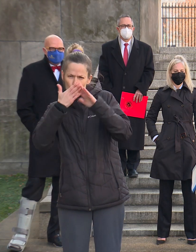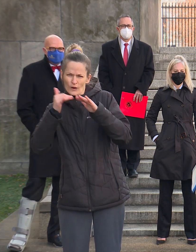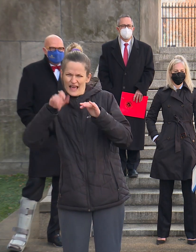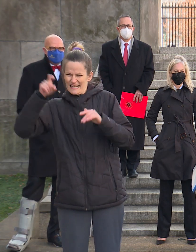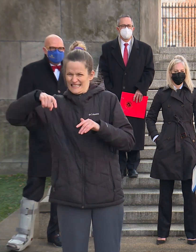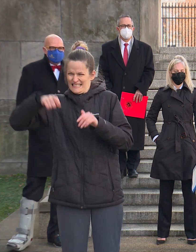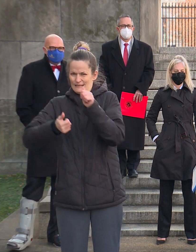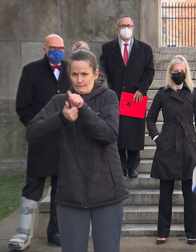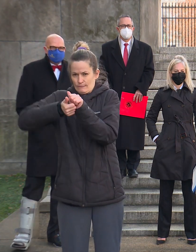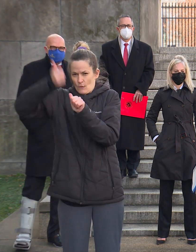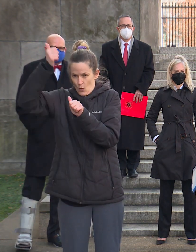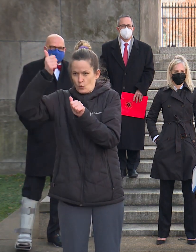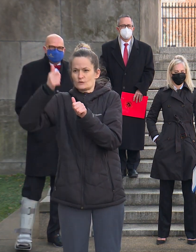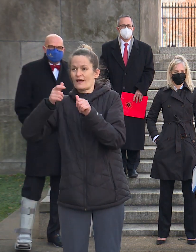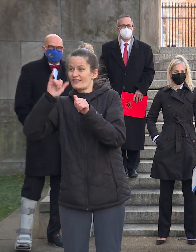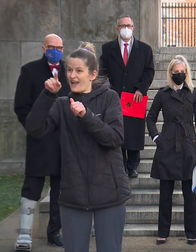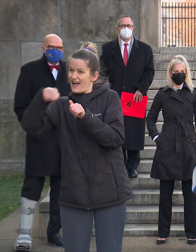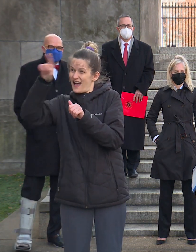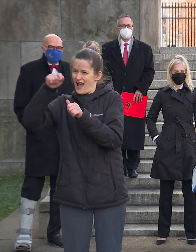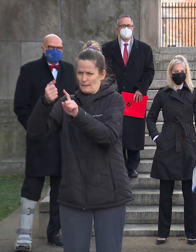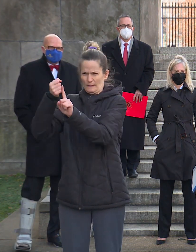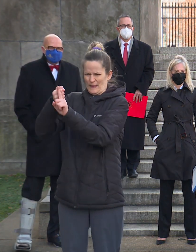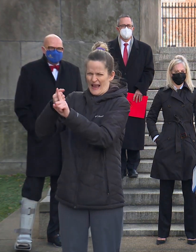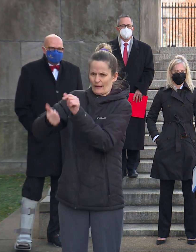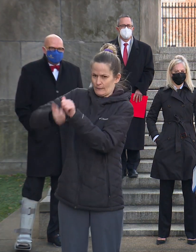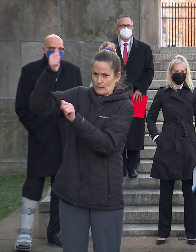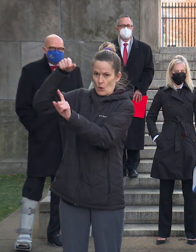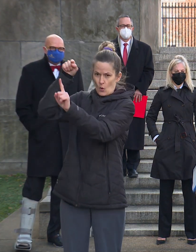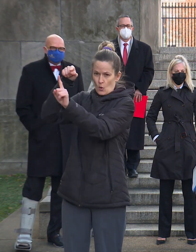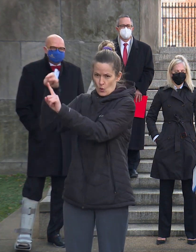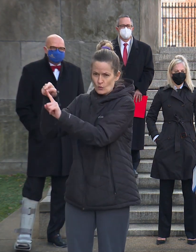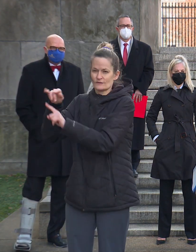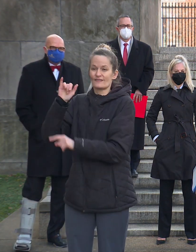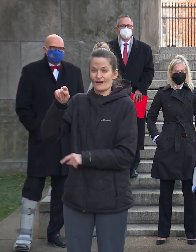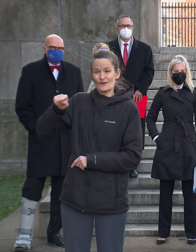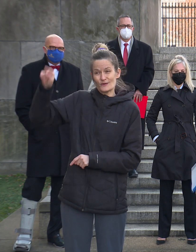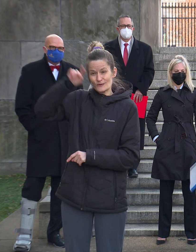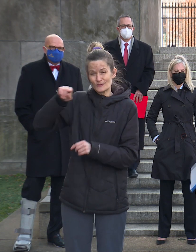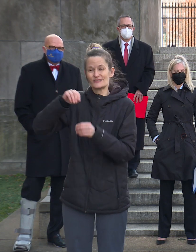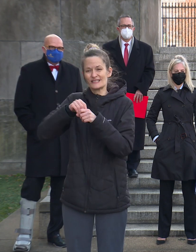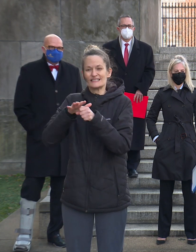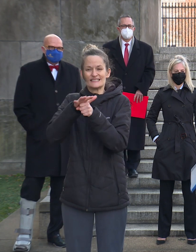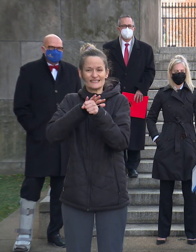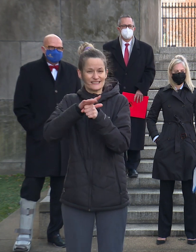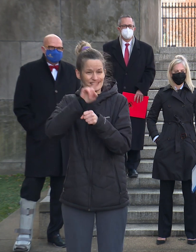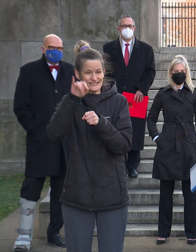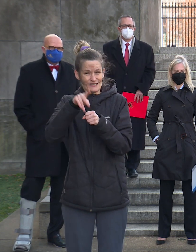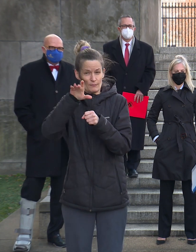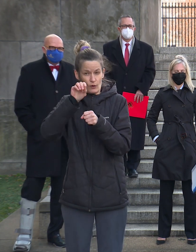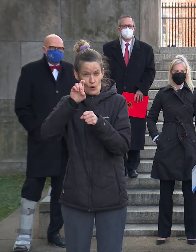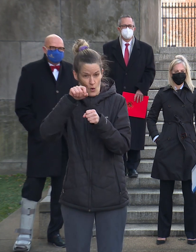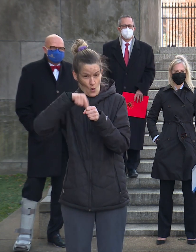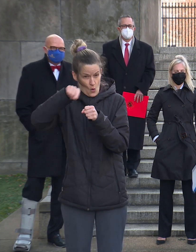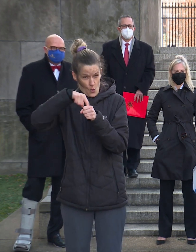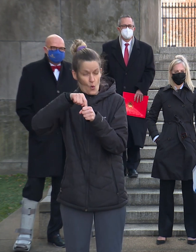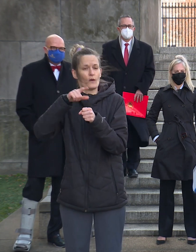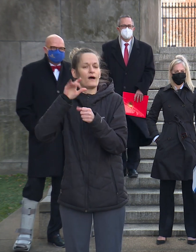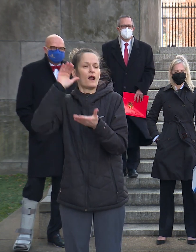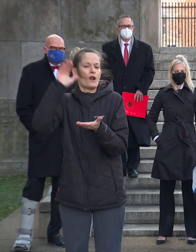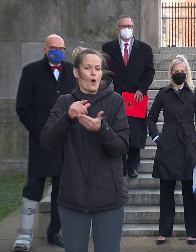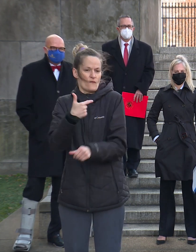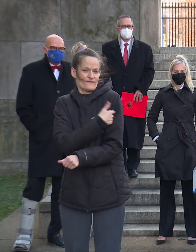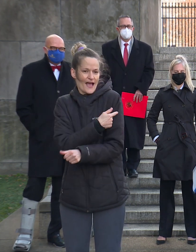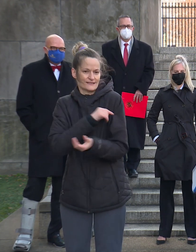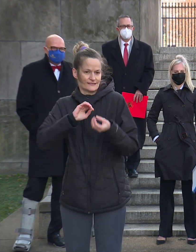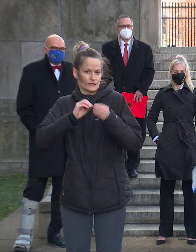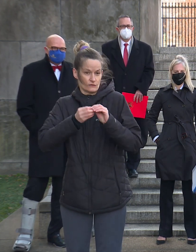impacted by COVID, or those at communities that are in zip codes with the lowest vaccination rates. Entities interested in signing up for test